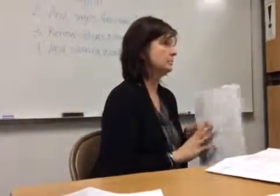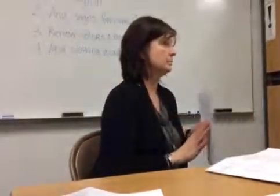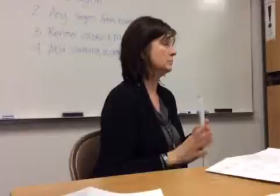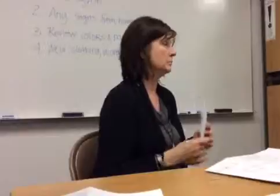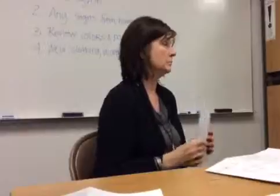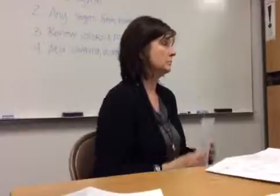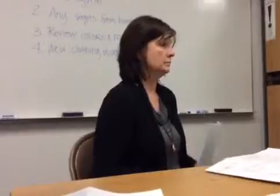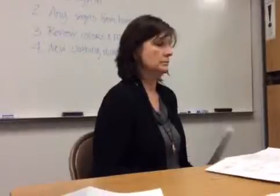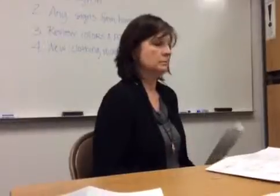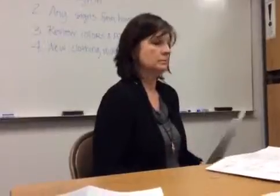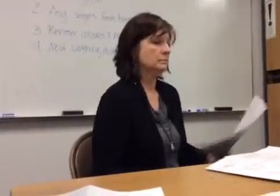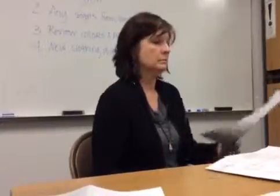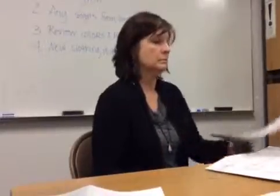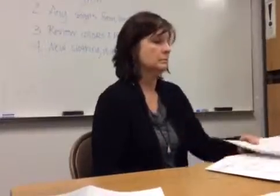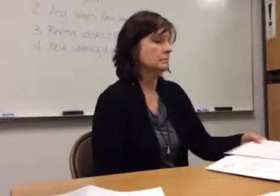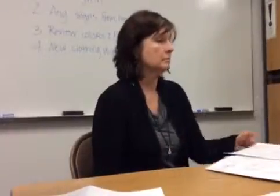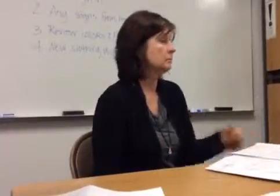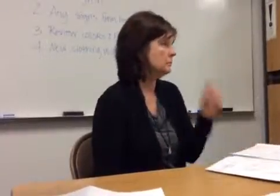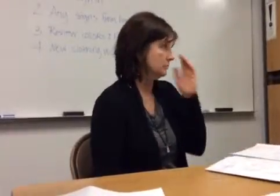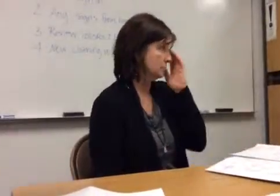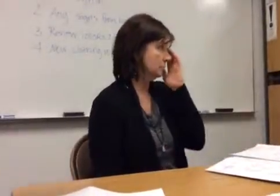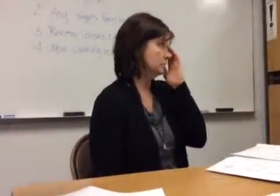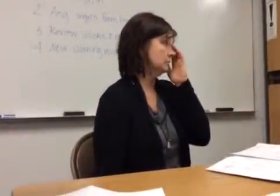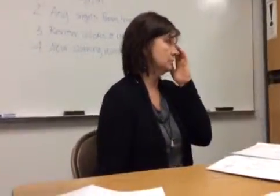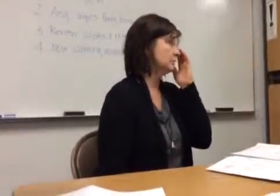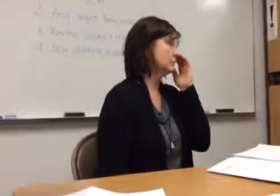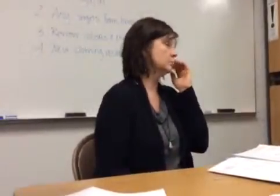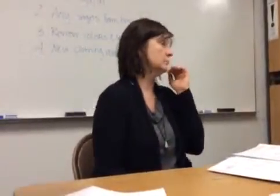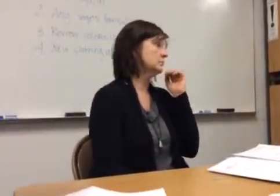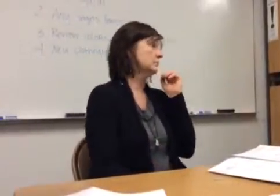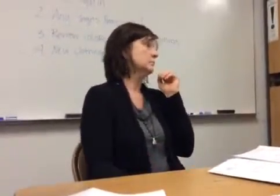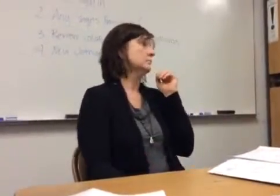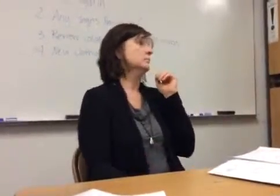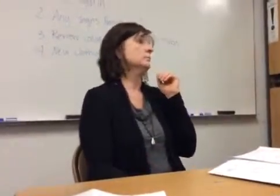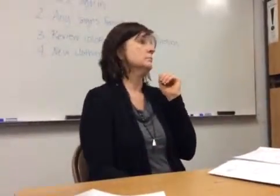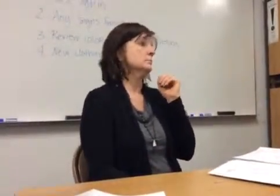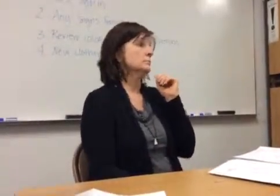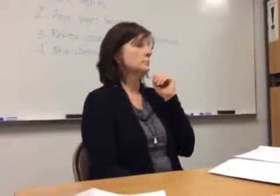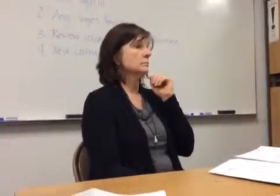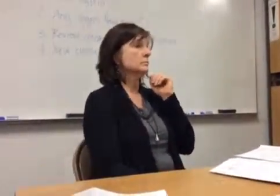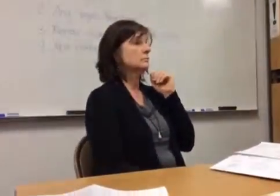Okay.